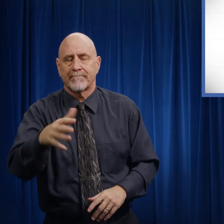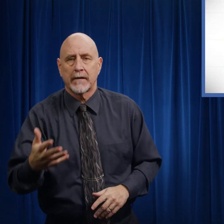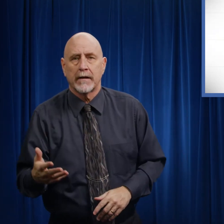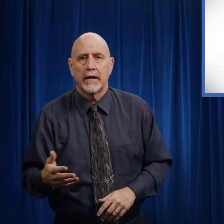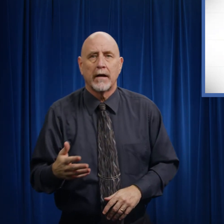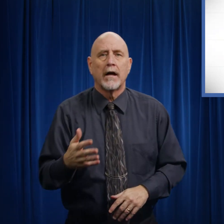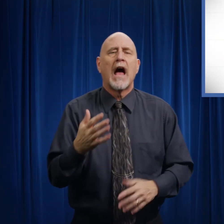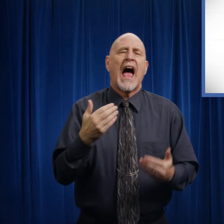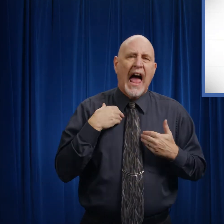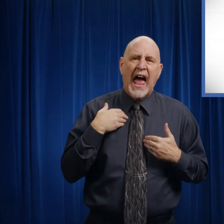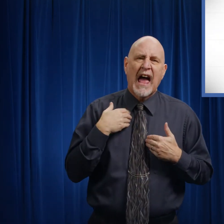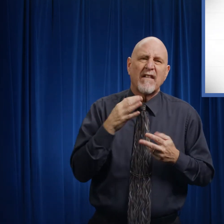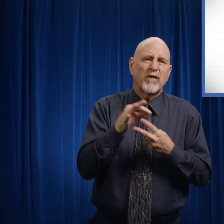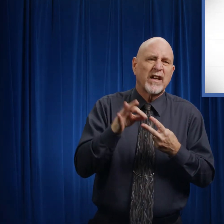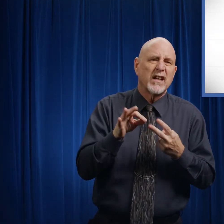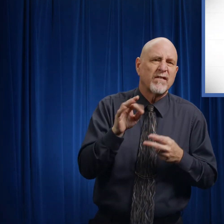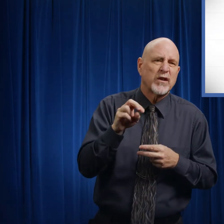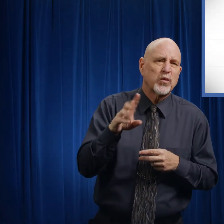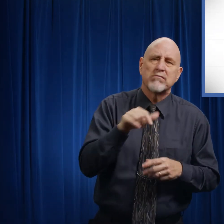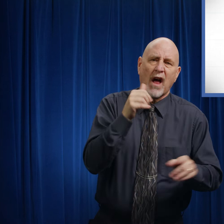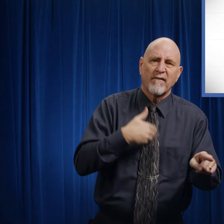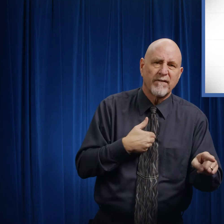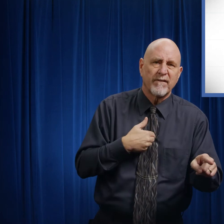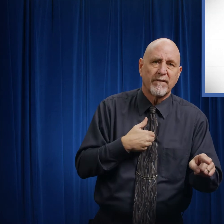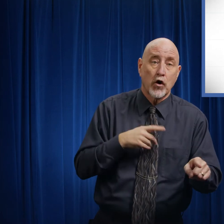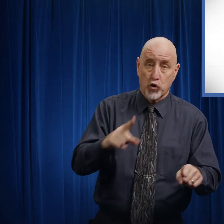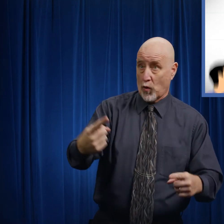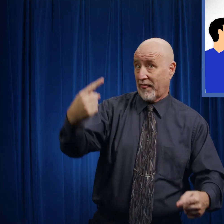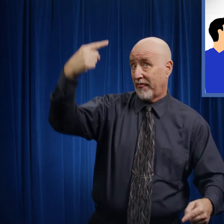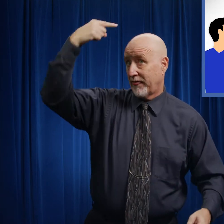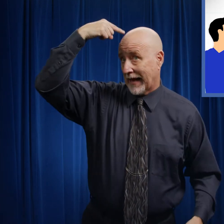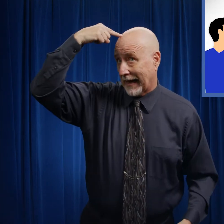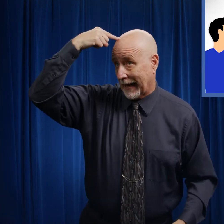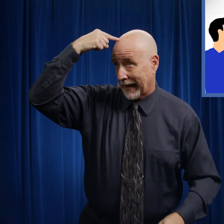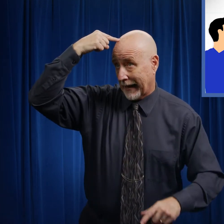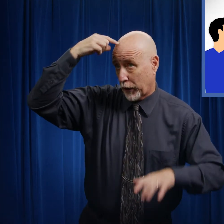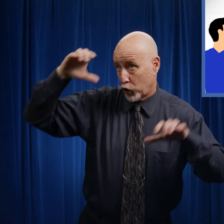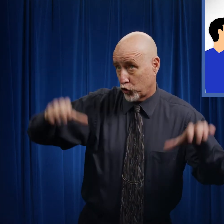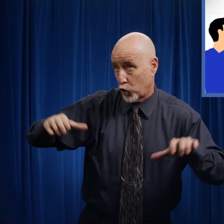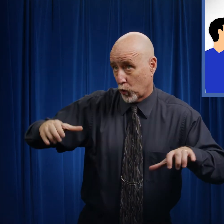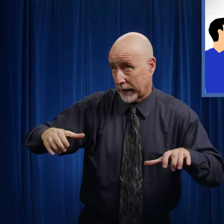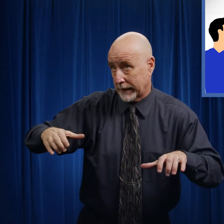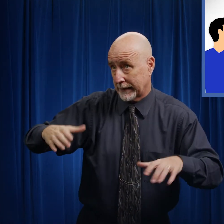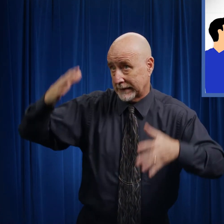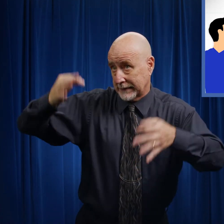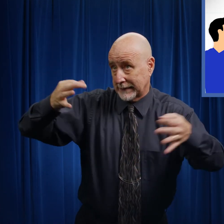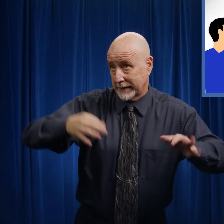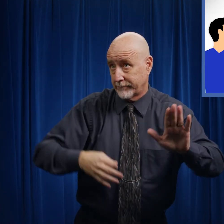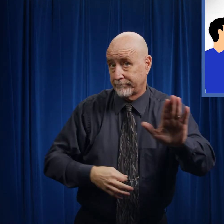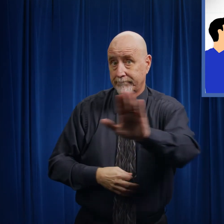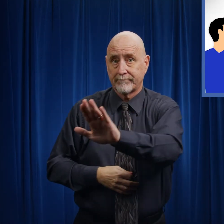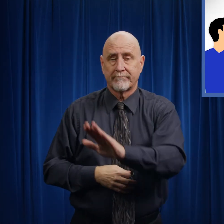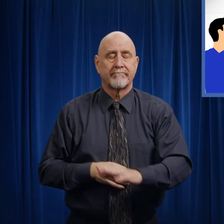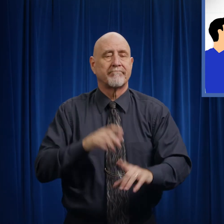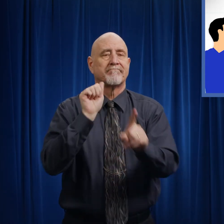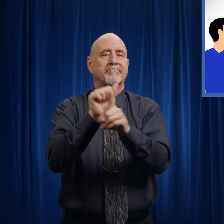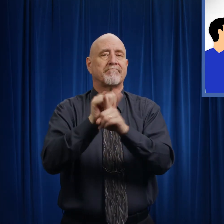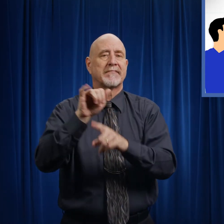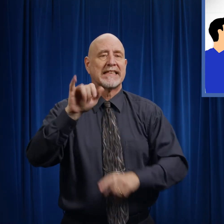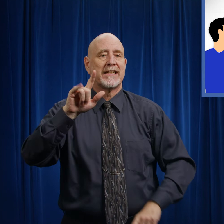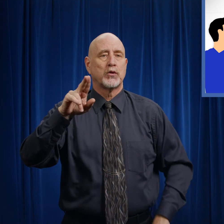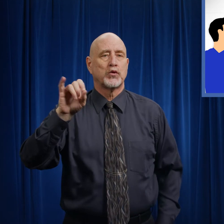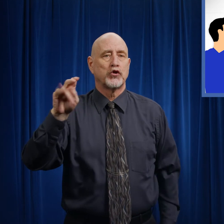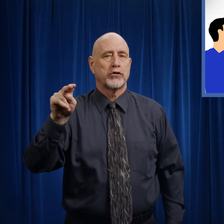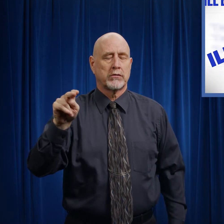say, okay, free will doesn't exist. And what everyone thinks they're doing when they're making decisions is just